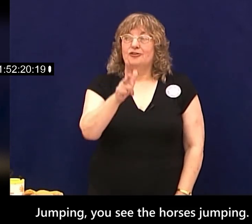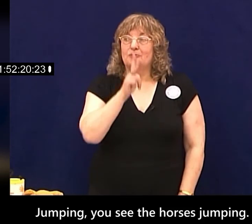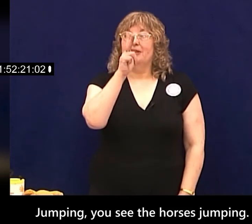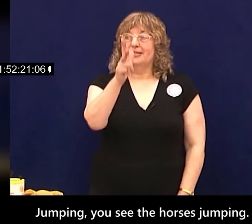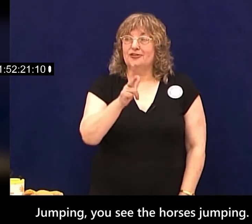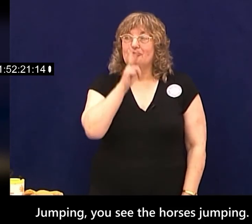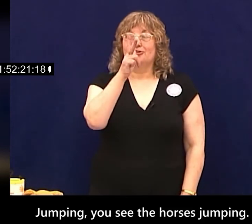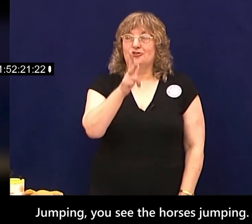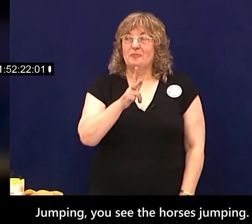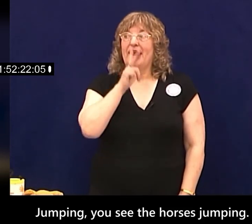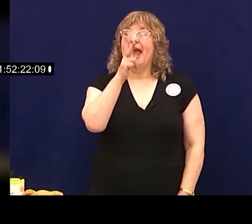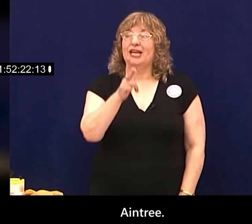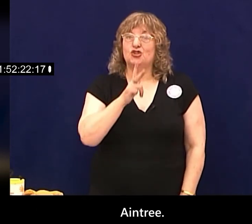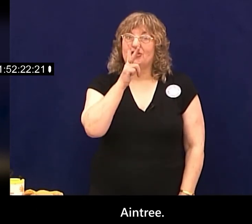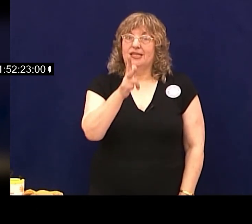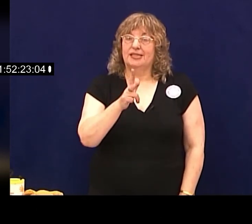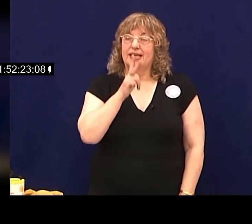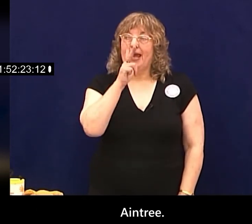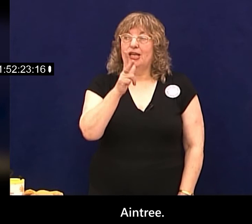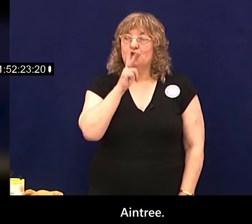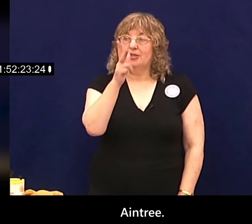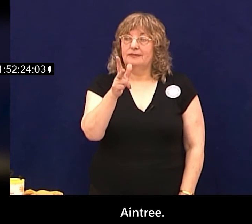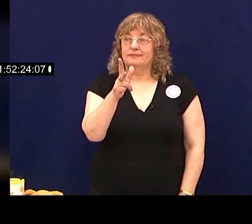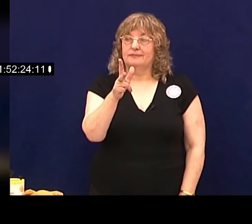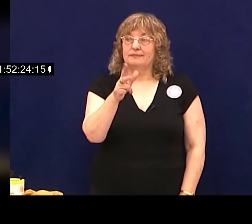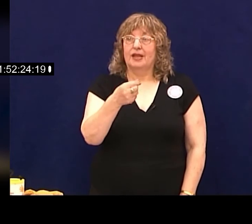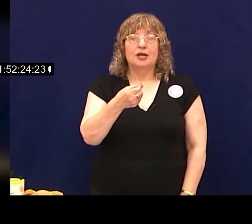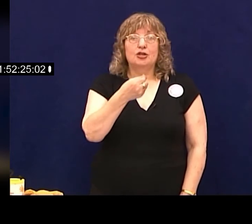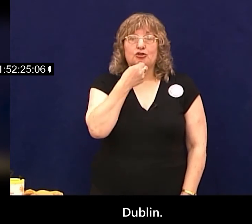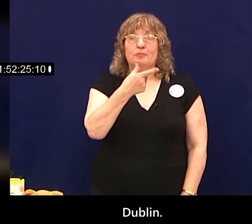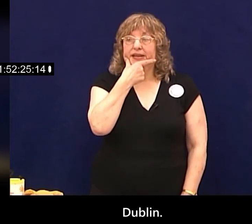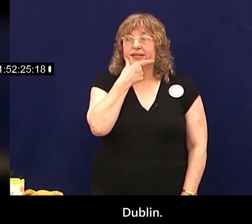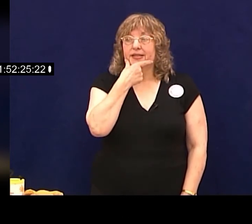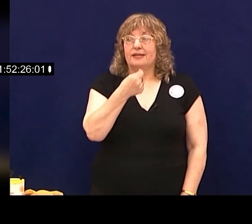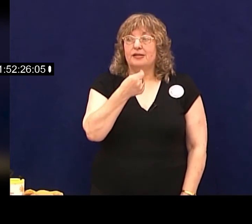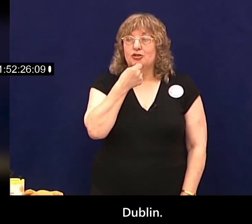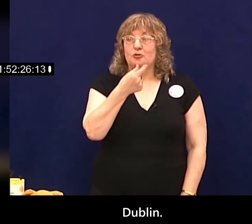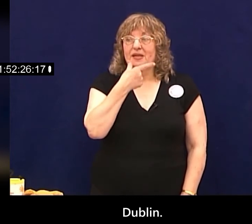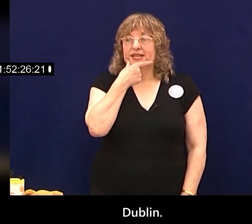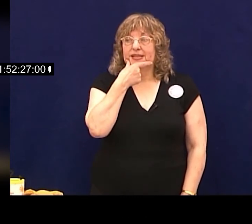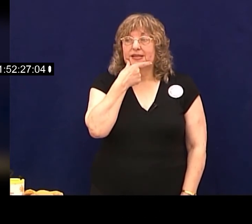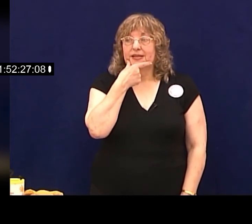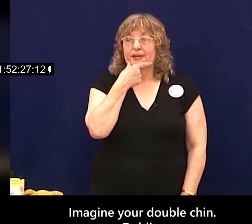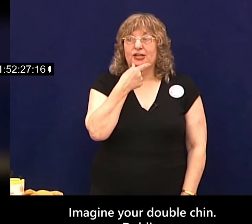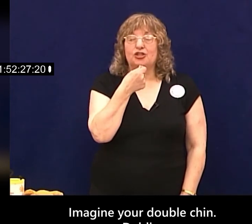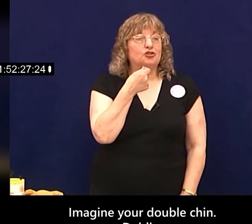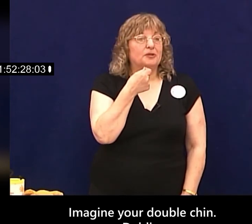Jumping, you see the horses jumping. Aintree. Aintree. Dublin. Dublin. Imagine your double